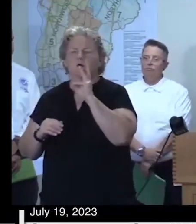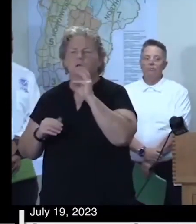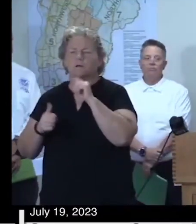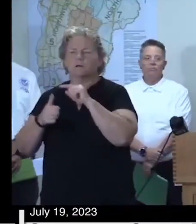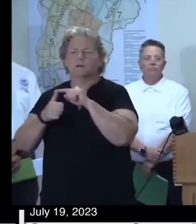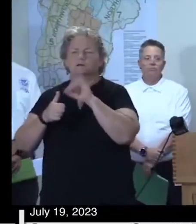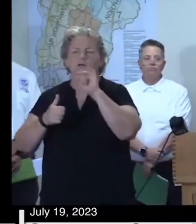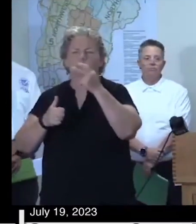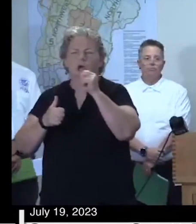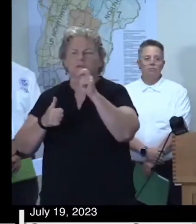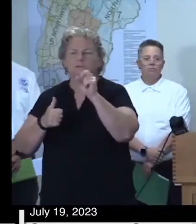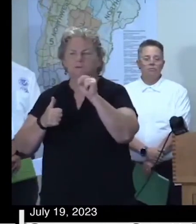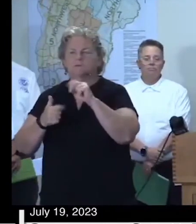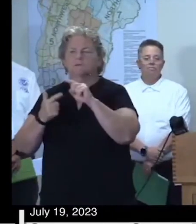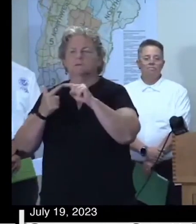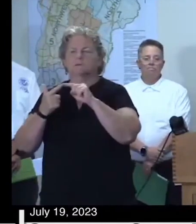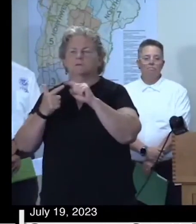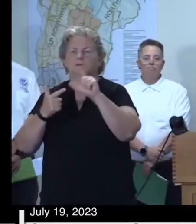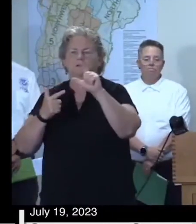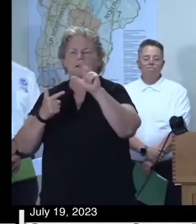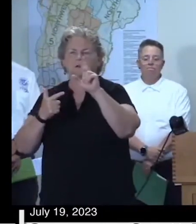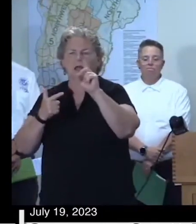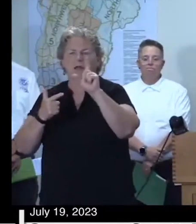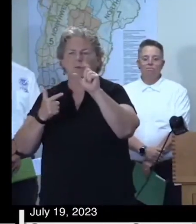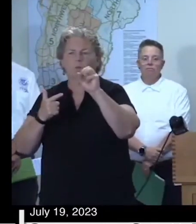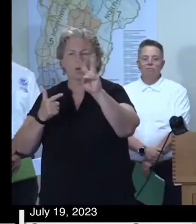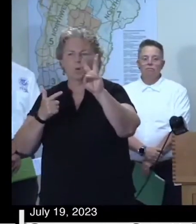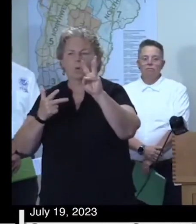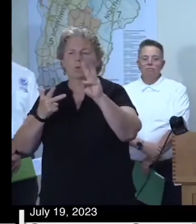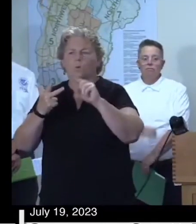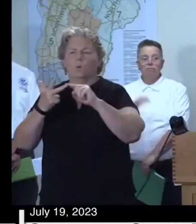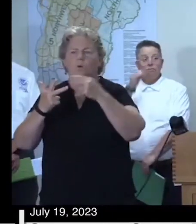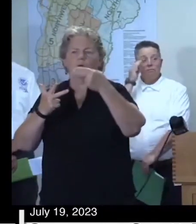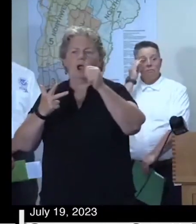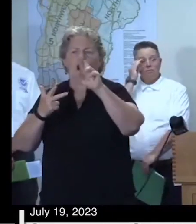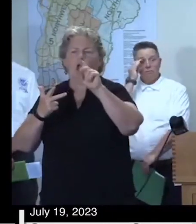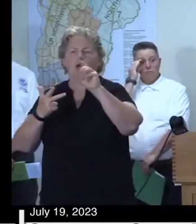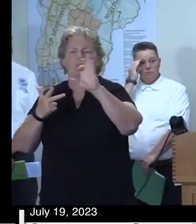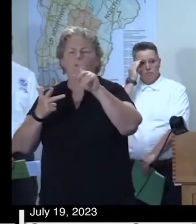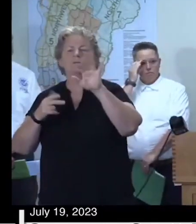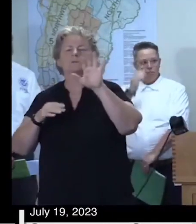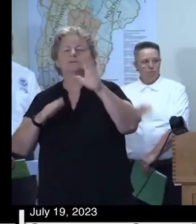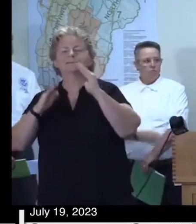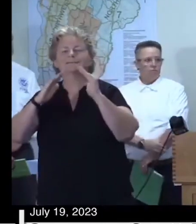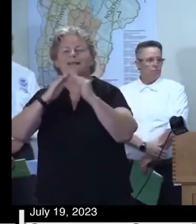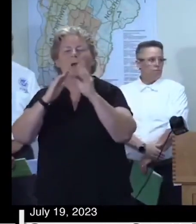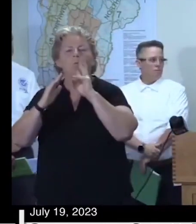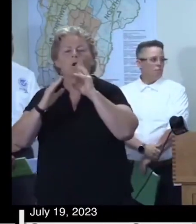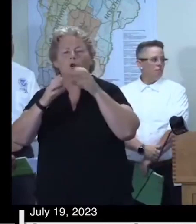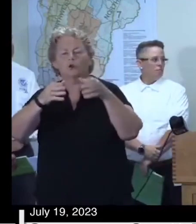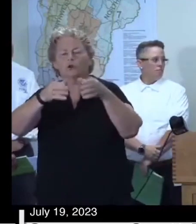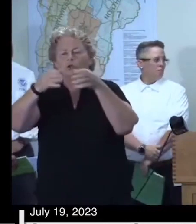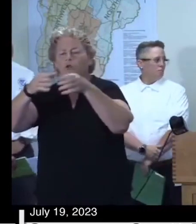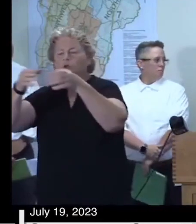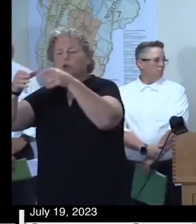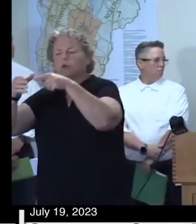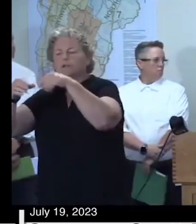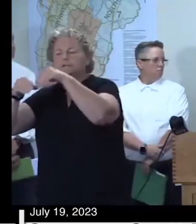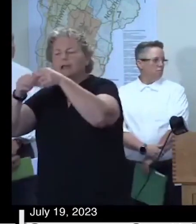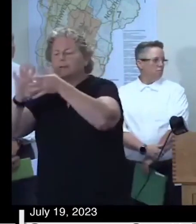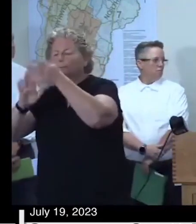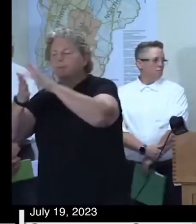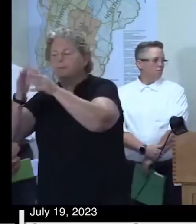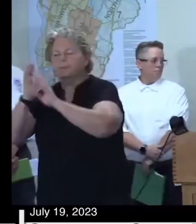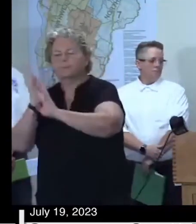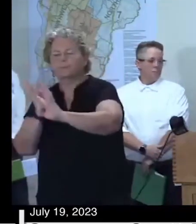I'm on this call from Marshfield, which has no water of any sort running, and they're kind of